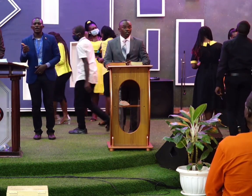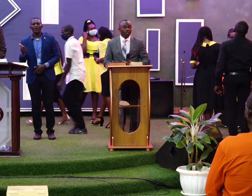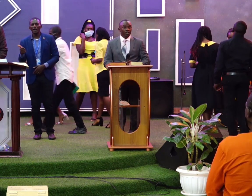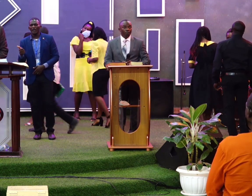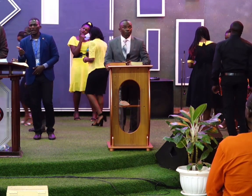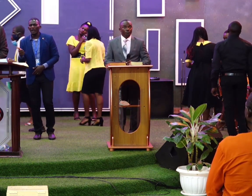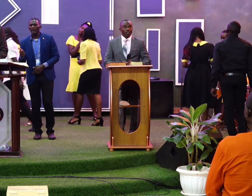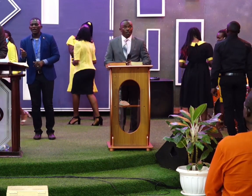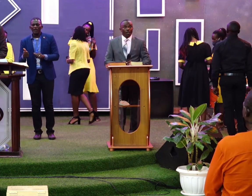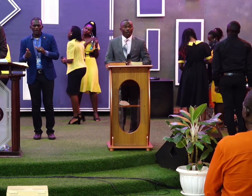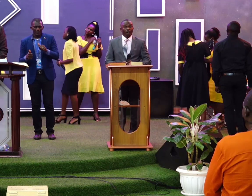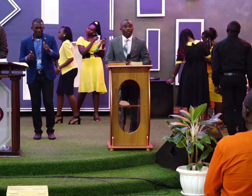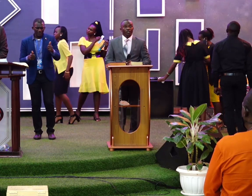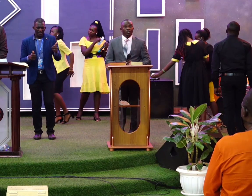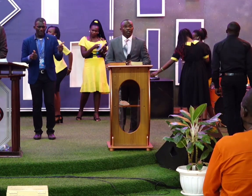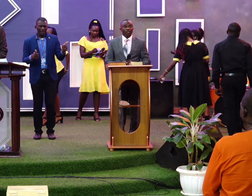lirabala